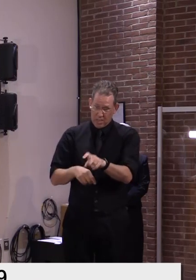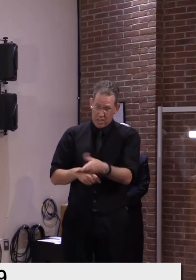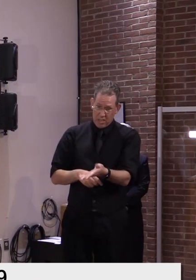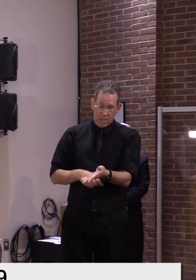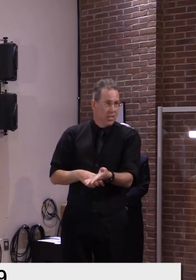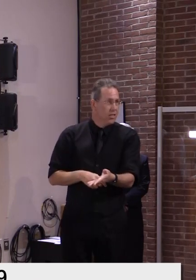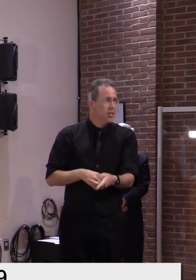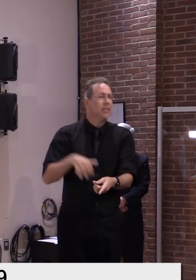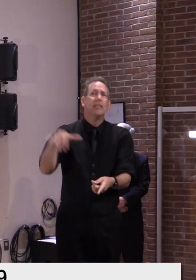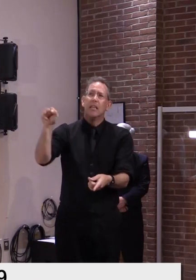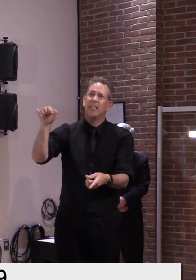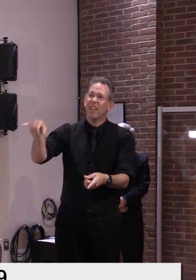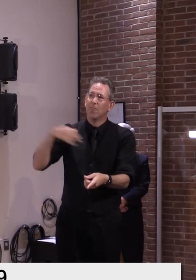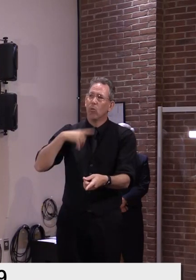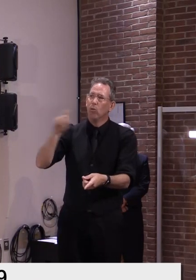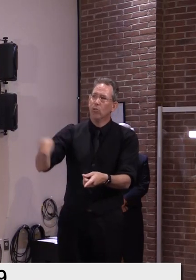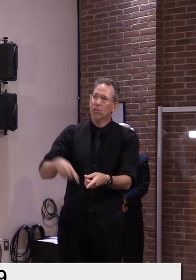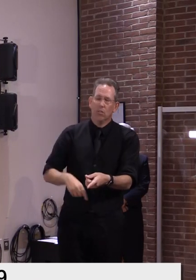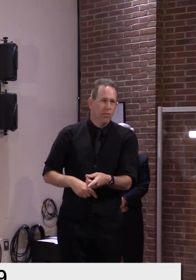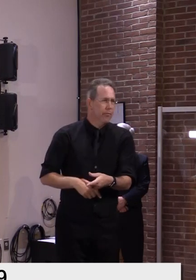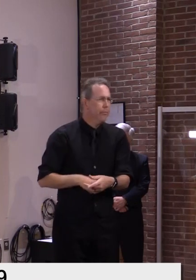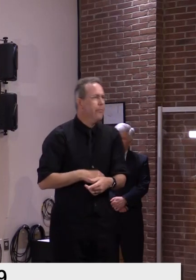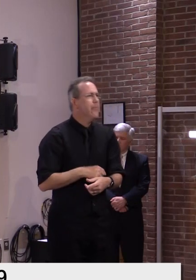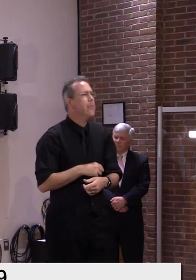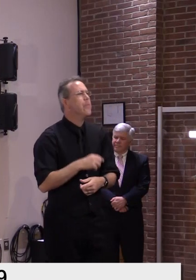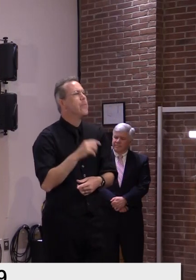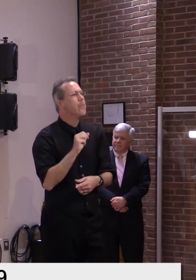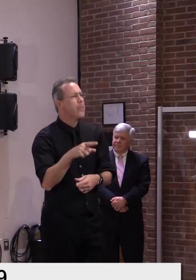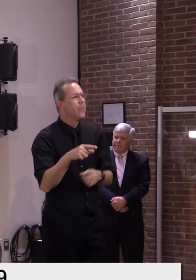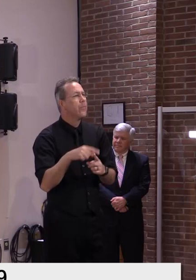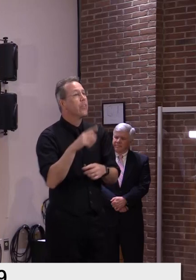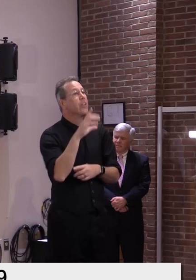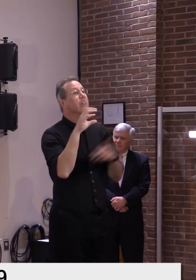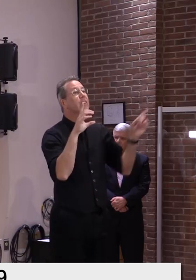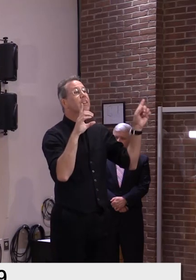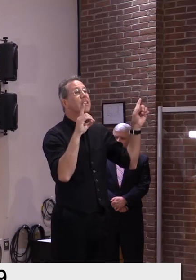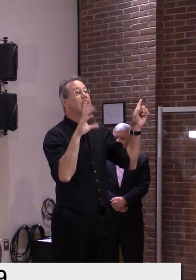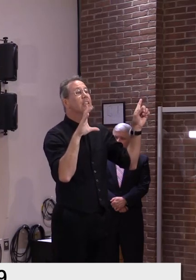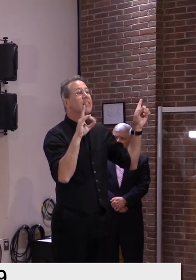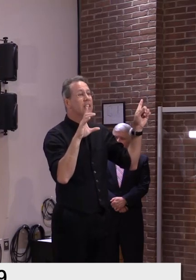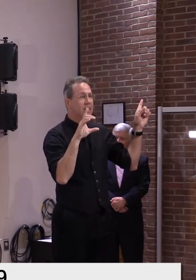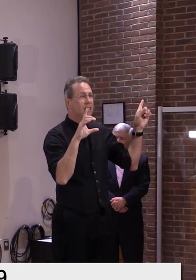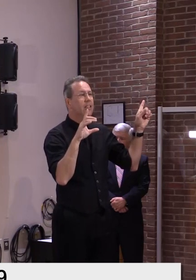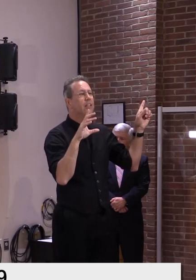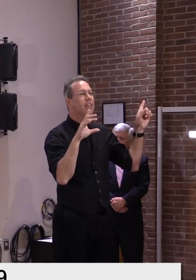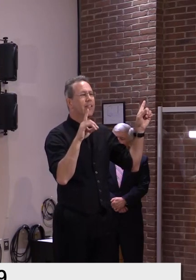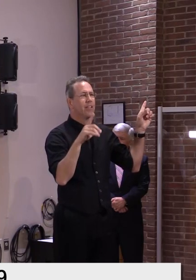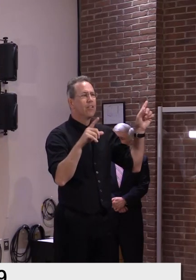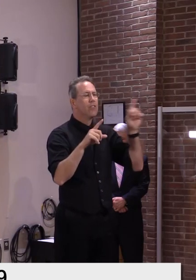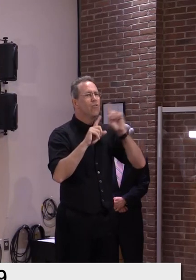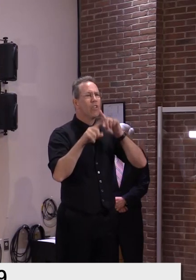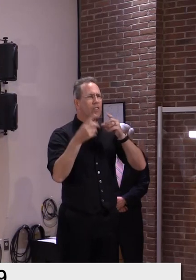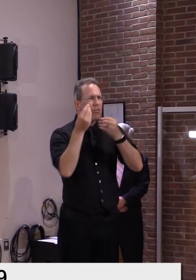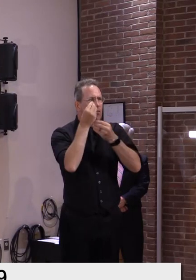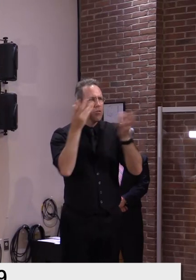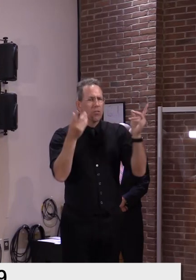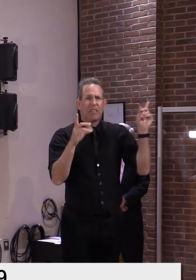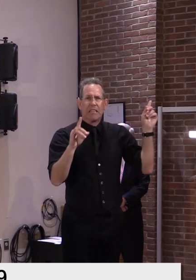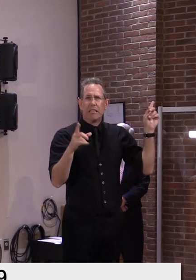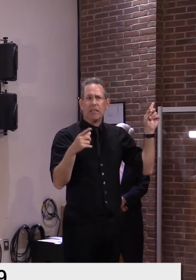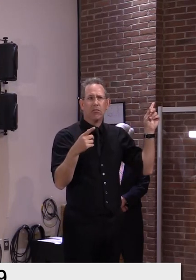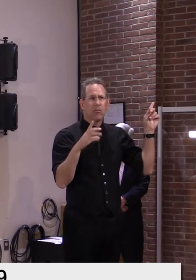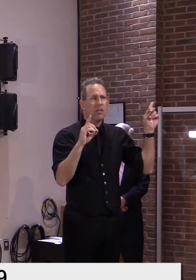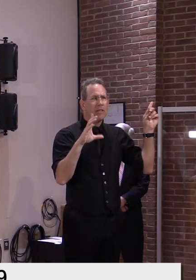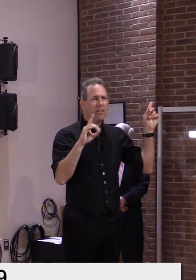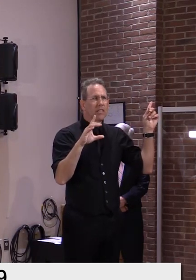Correct. The CDC website reports those by state. Notice